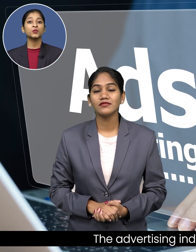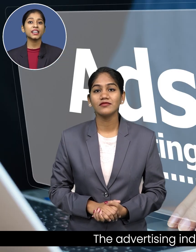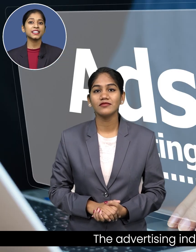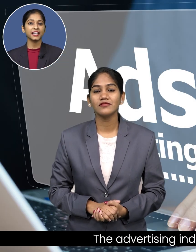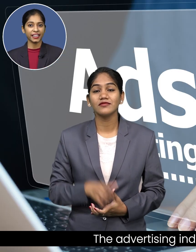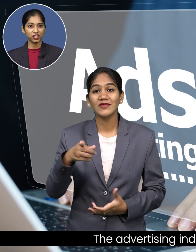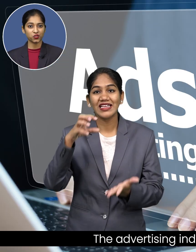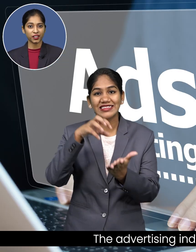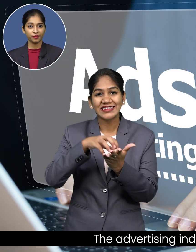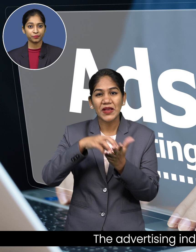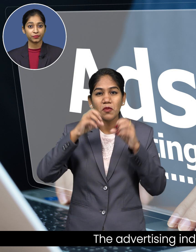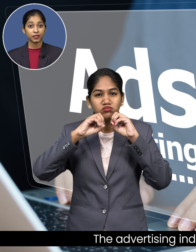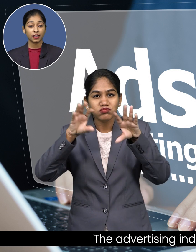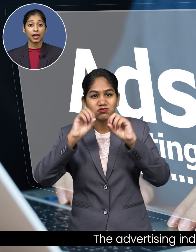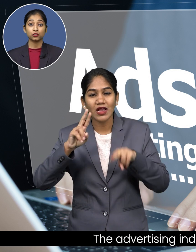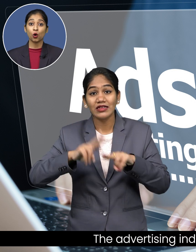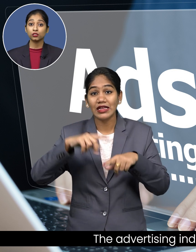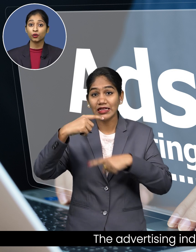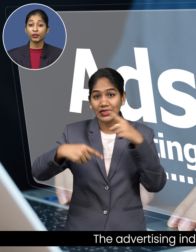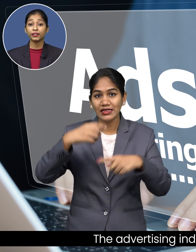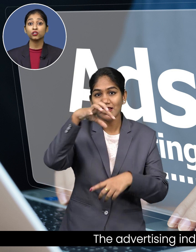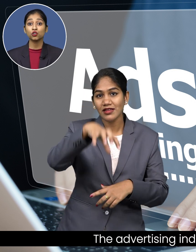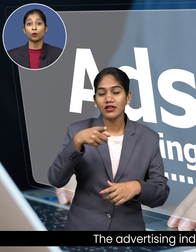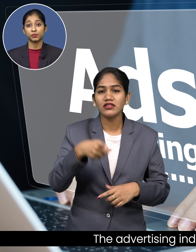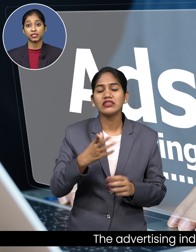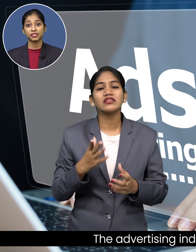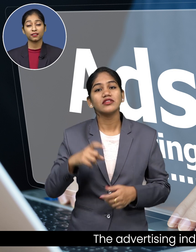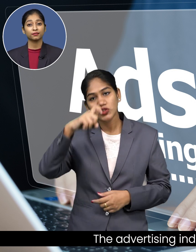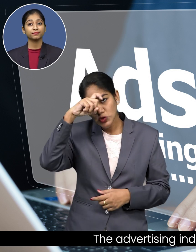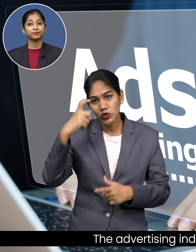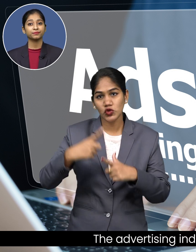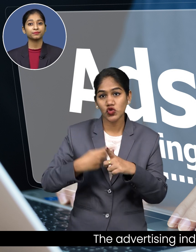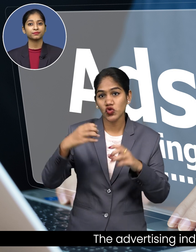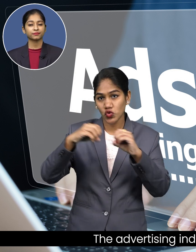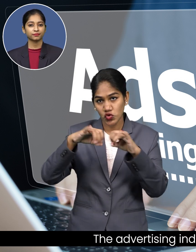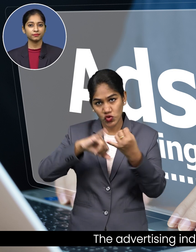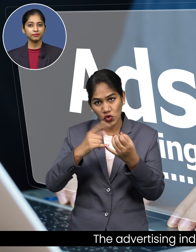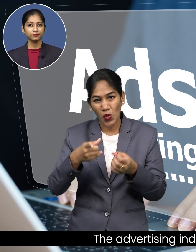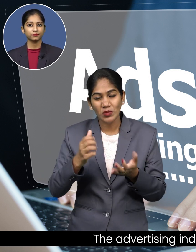The advertising industry has also created jobs.